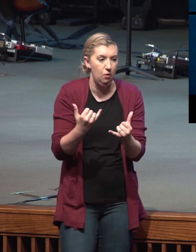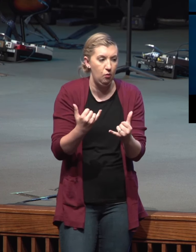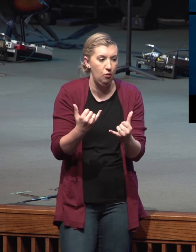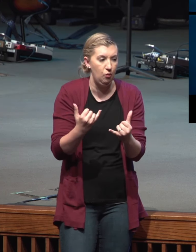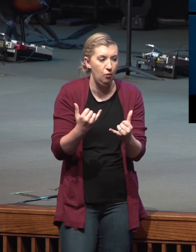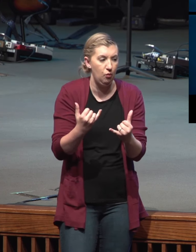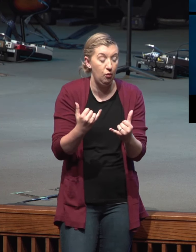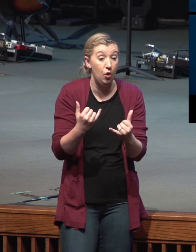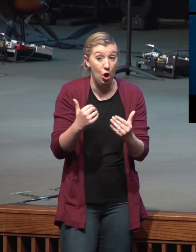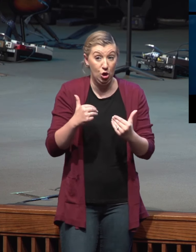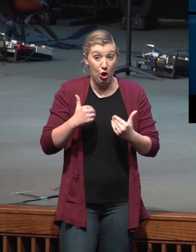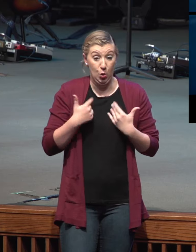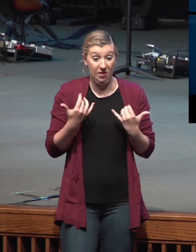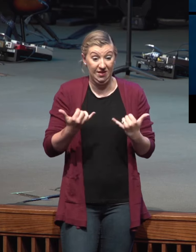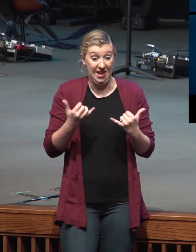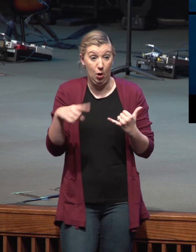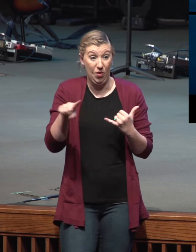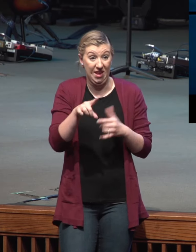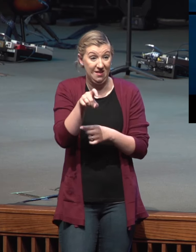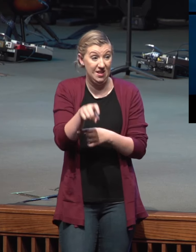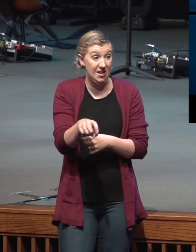And what the youth of today need